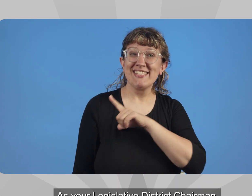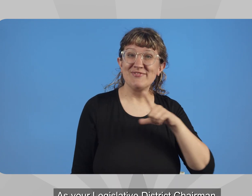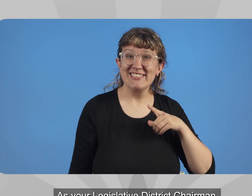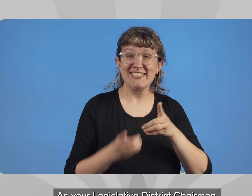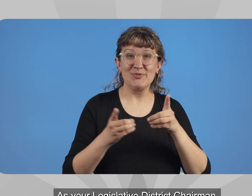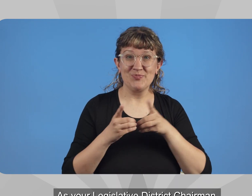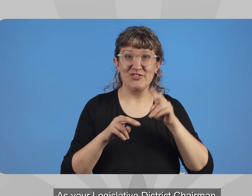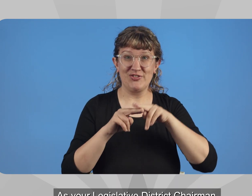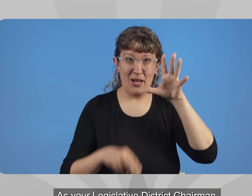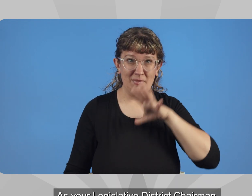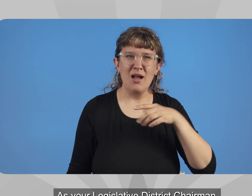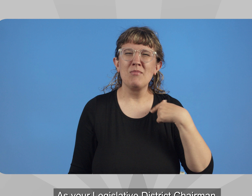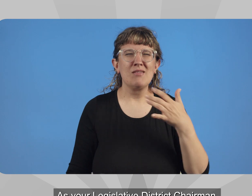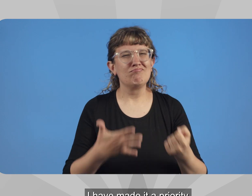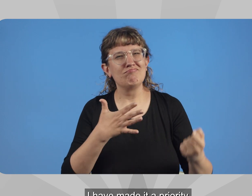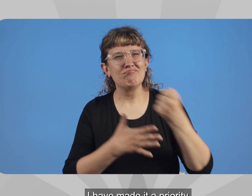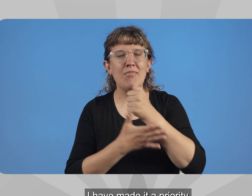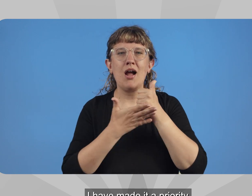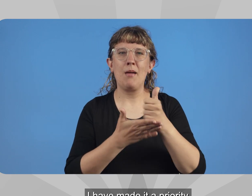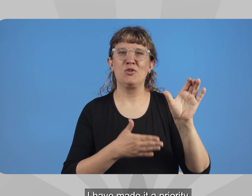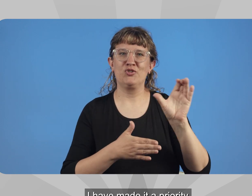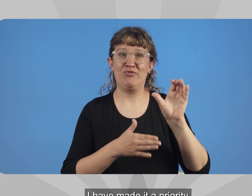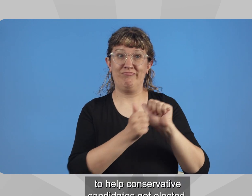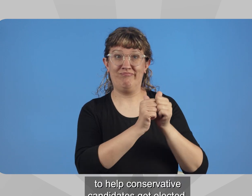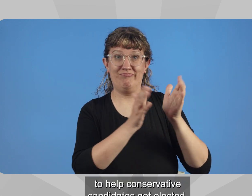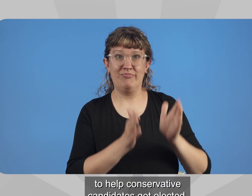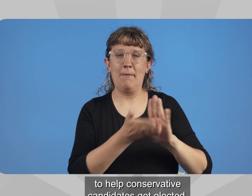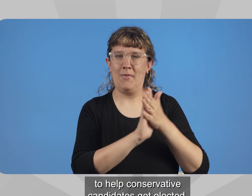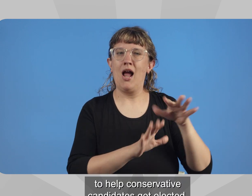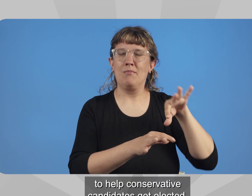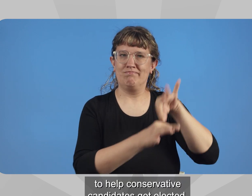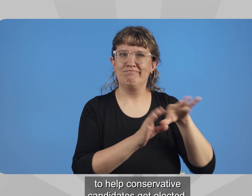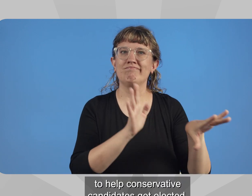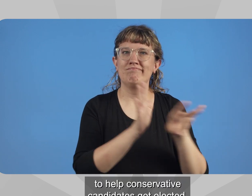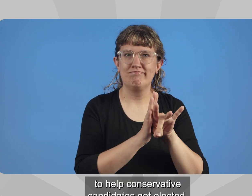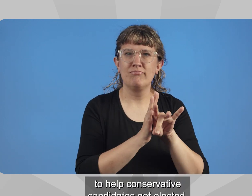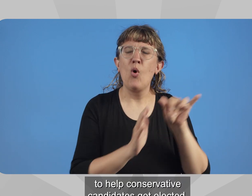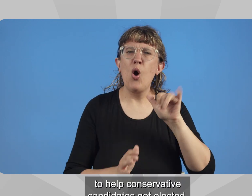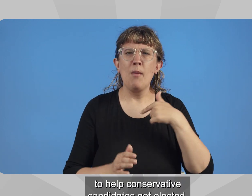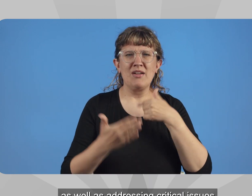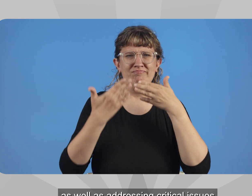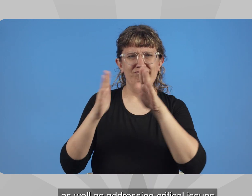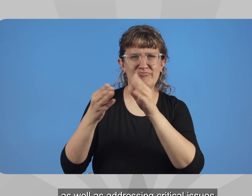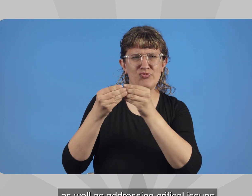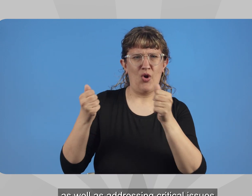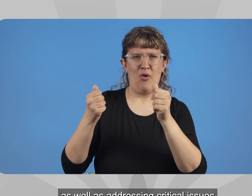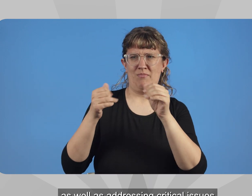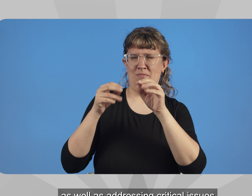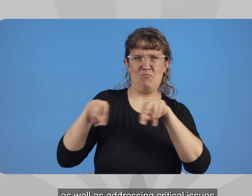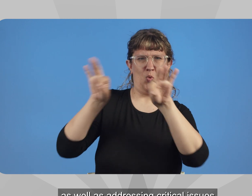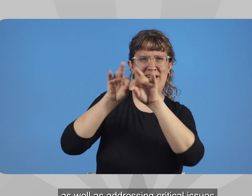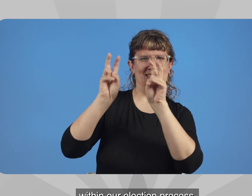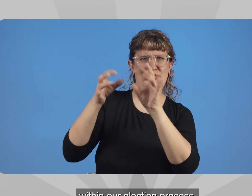As your legislative district chairman, I have made it a priority to help conservative candidates get elected, as well as